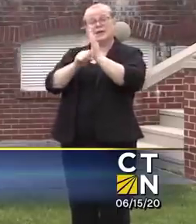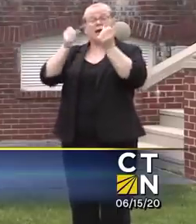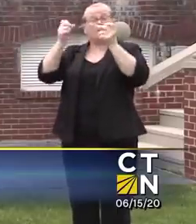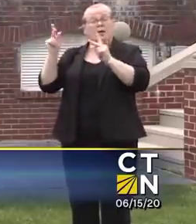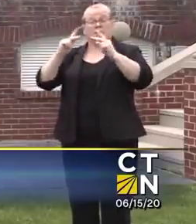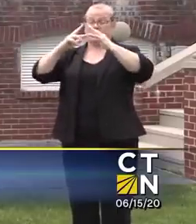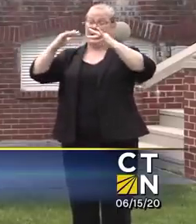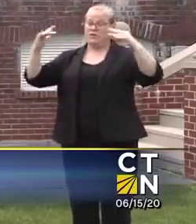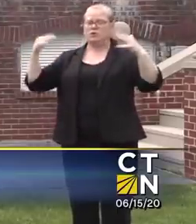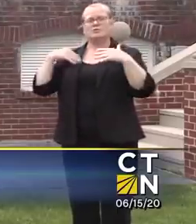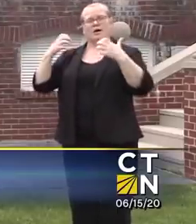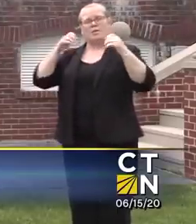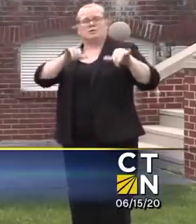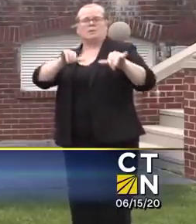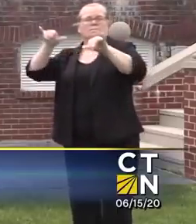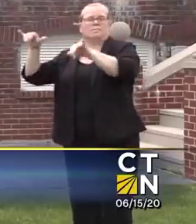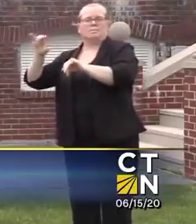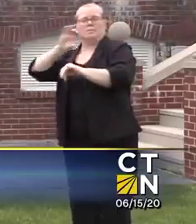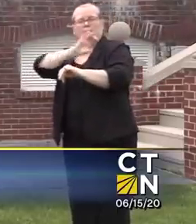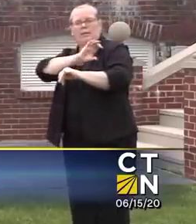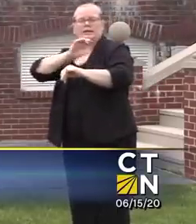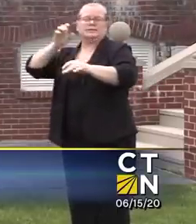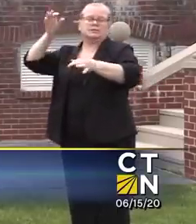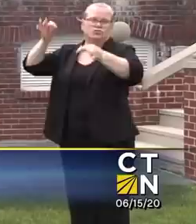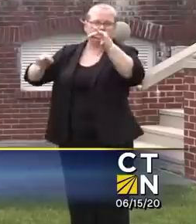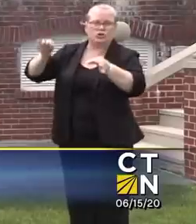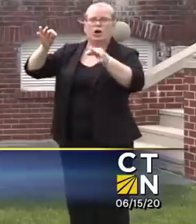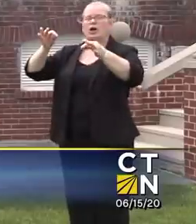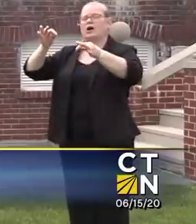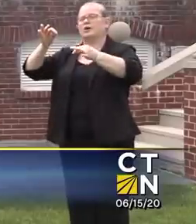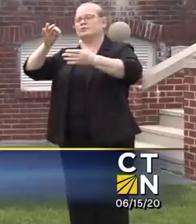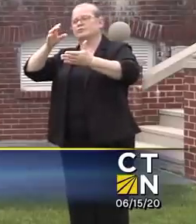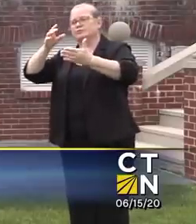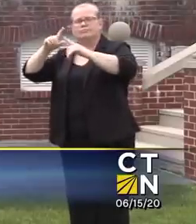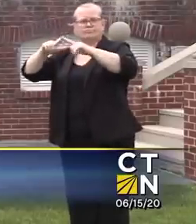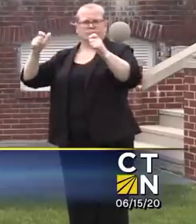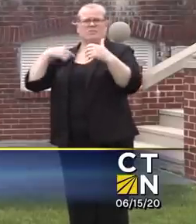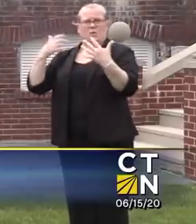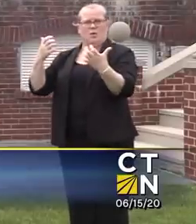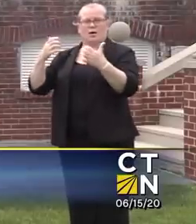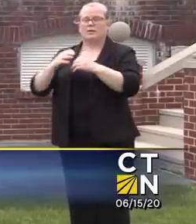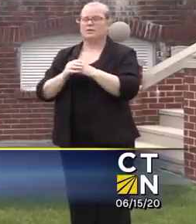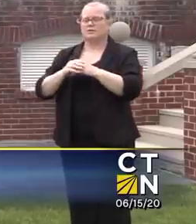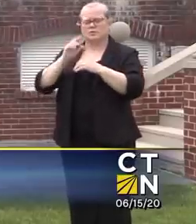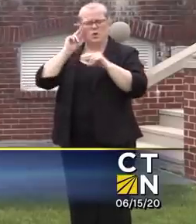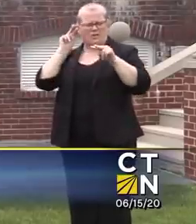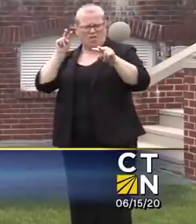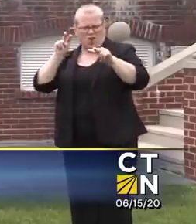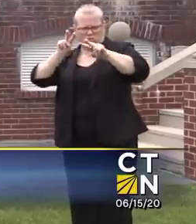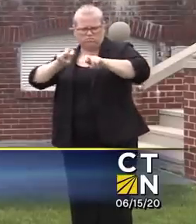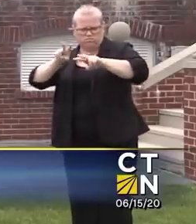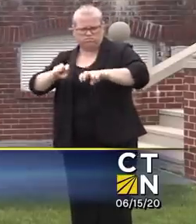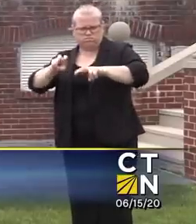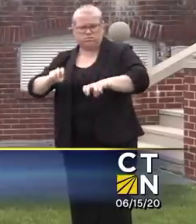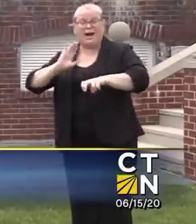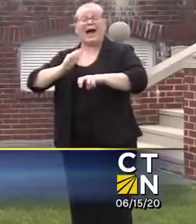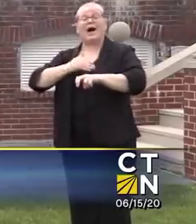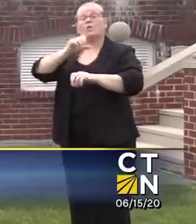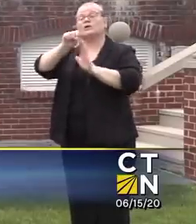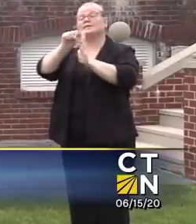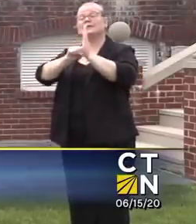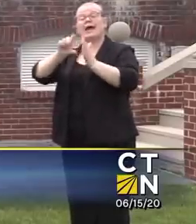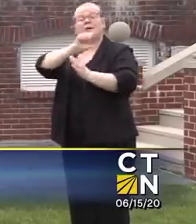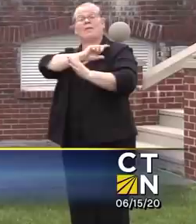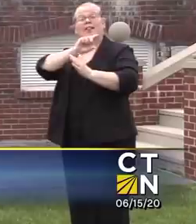I looked at the numbers of our state police here in the state of Connecticut, and 80% right now are white males. 80% of our state police are